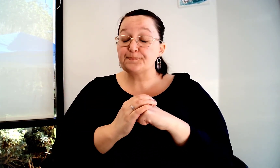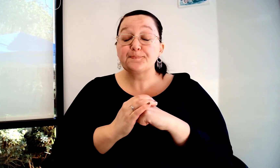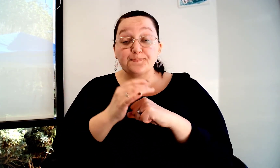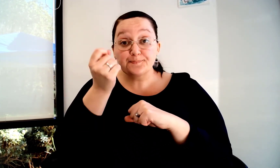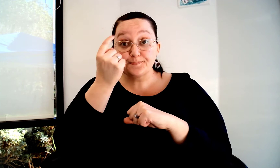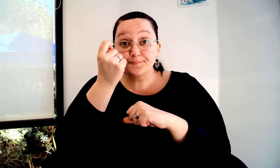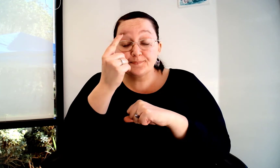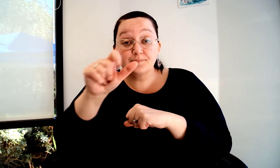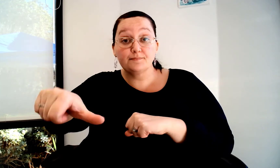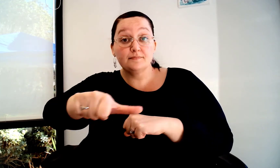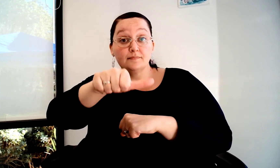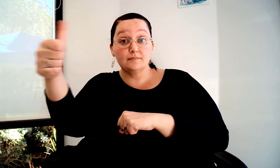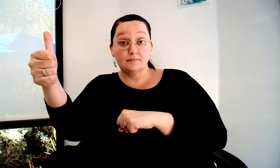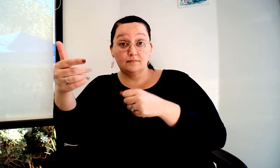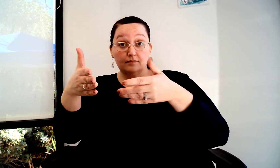tut.